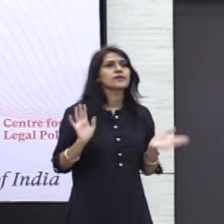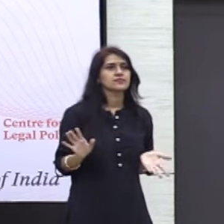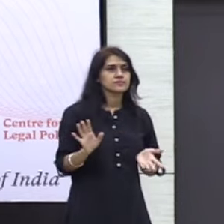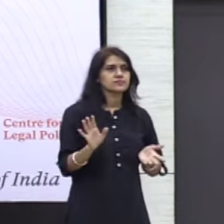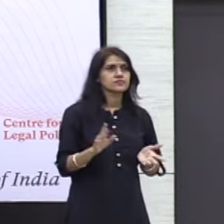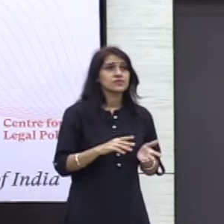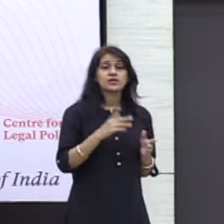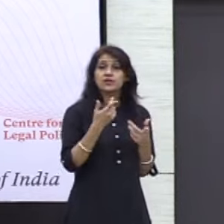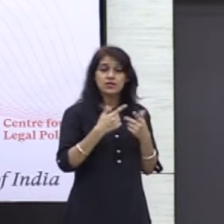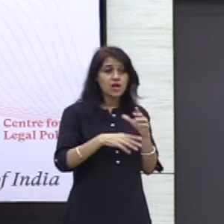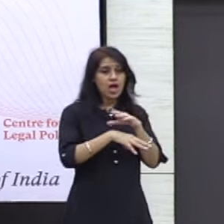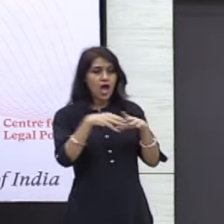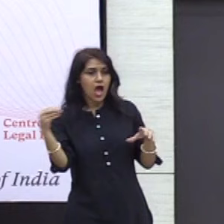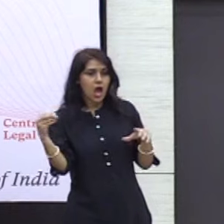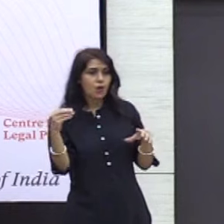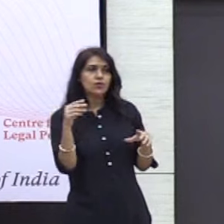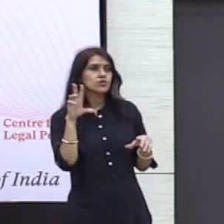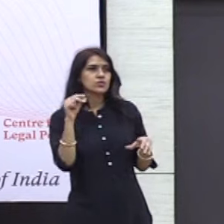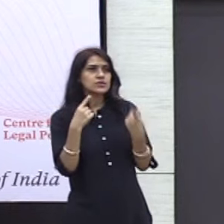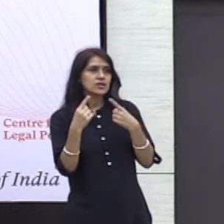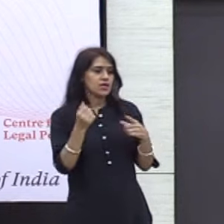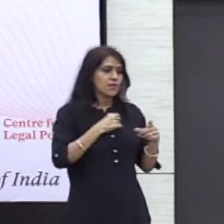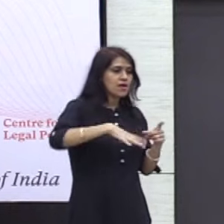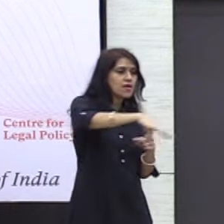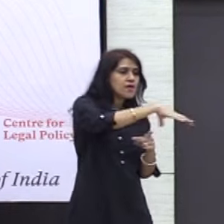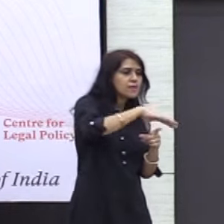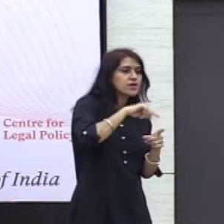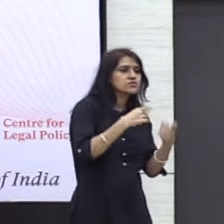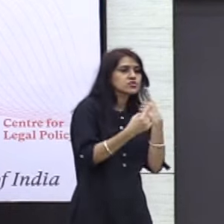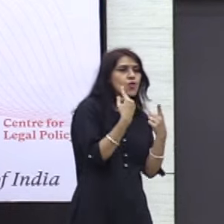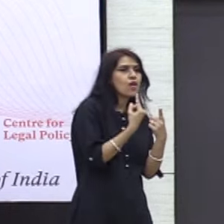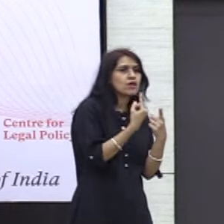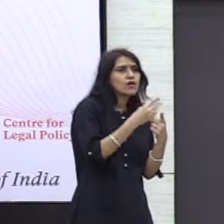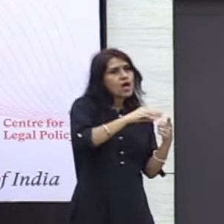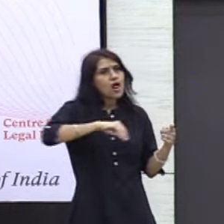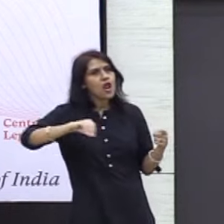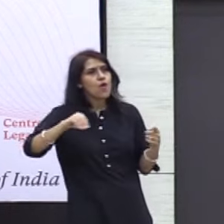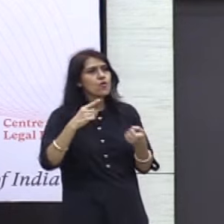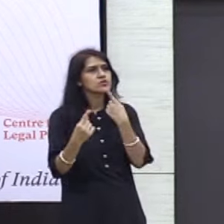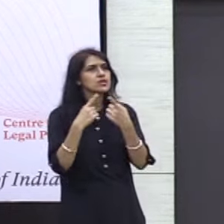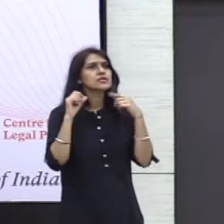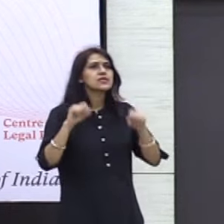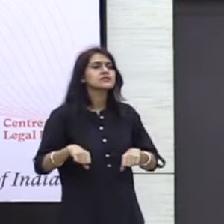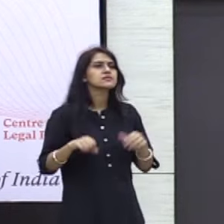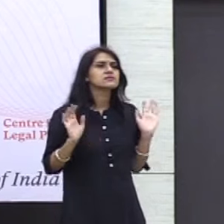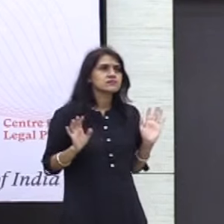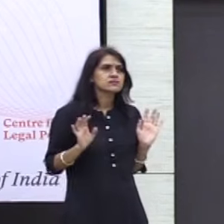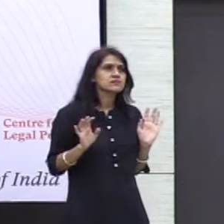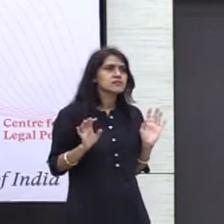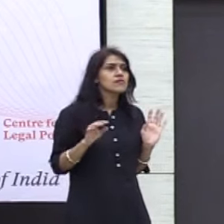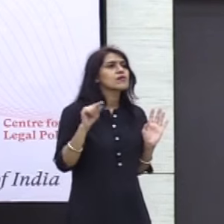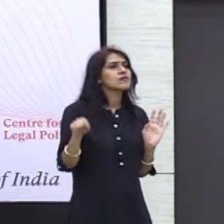not investigated outside the territory where they are committed. So this is in fact